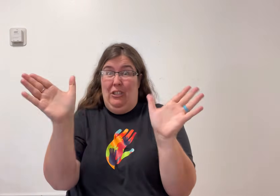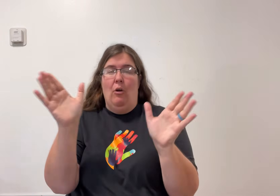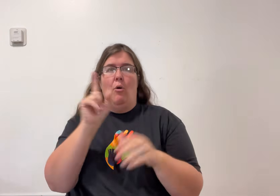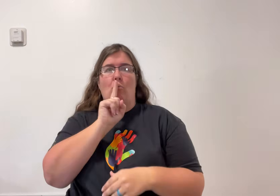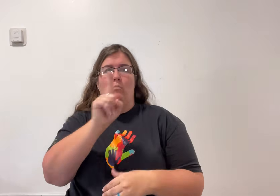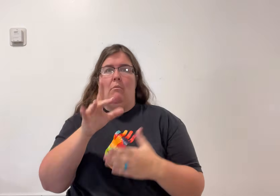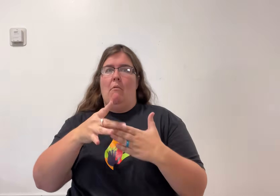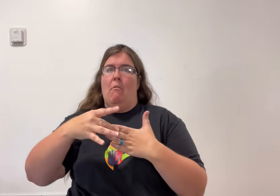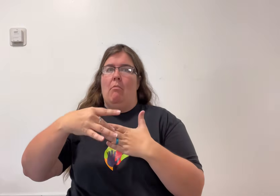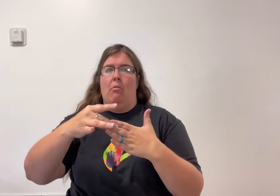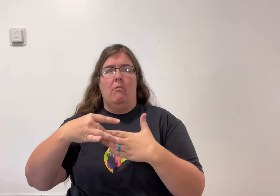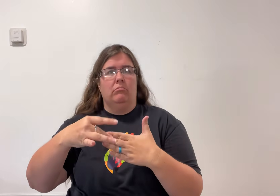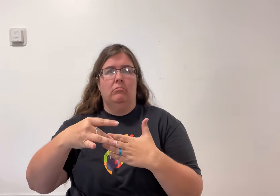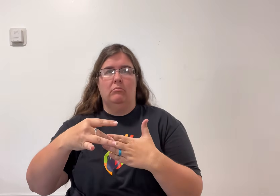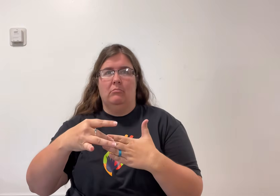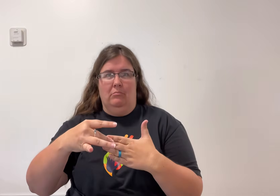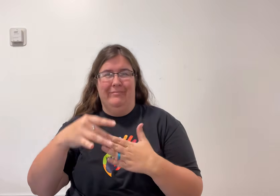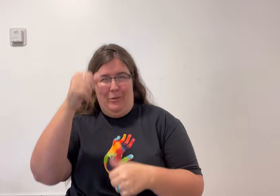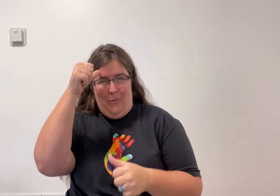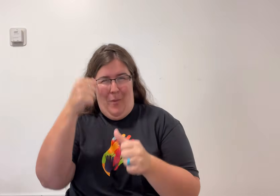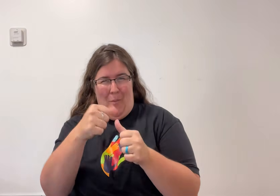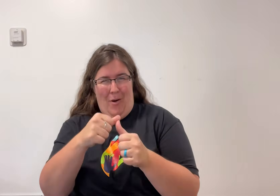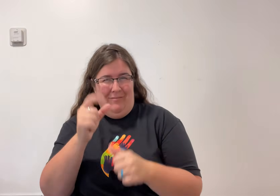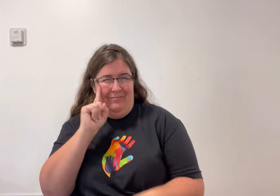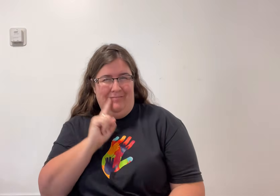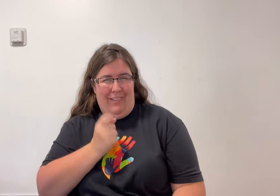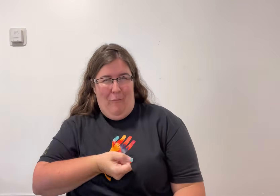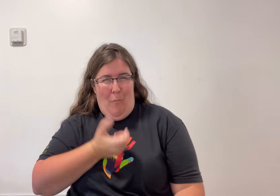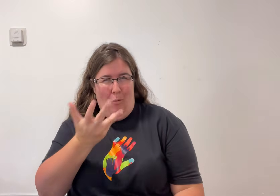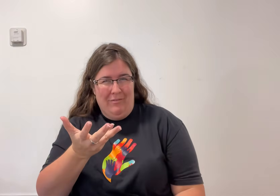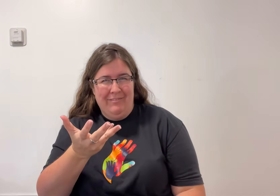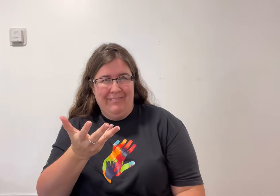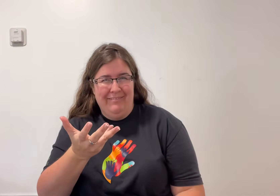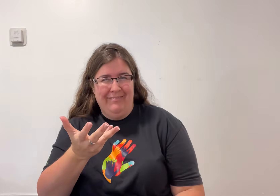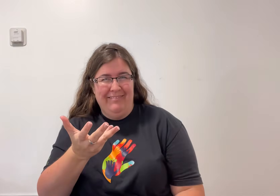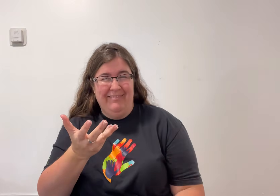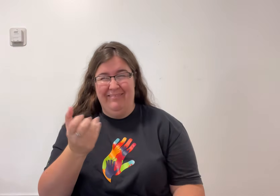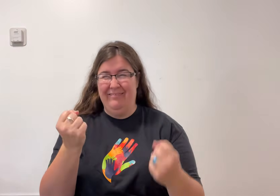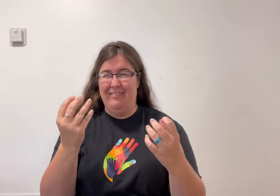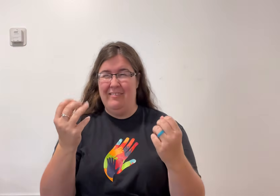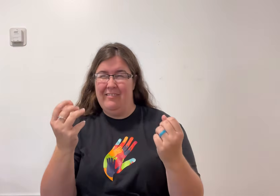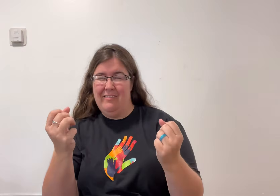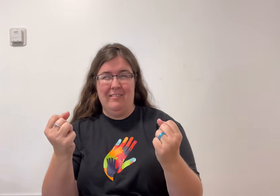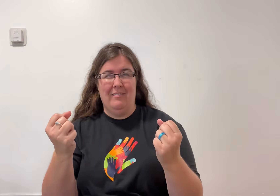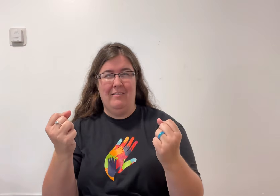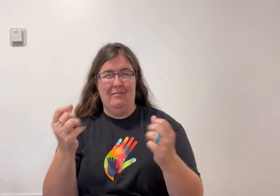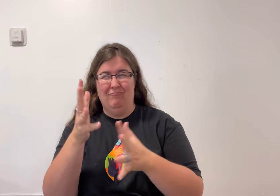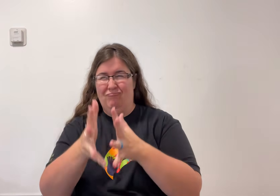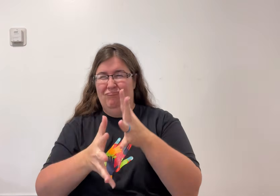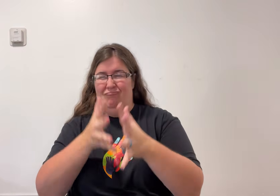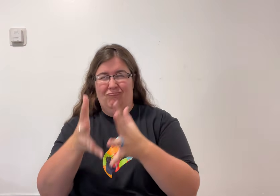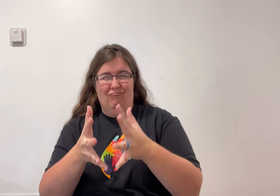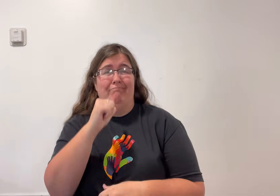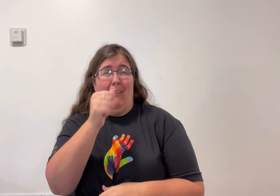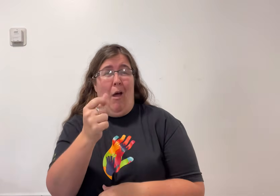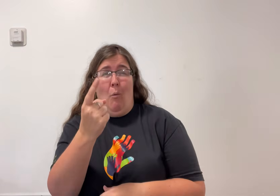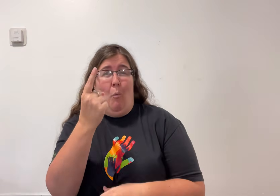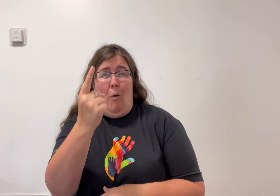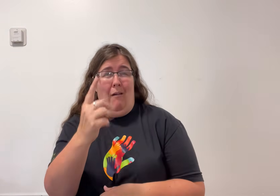in general are really fluid. Remember the deaf poem where the entire piece has not one formal